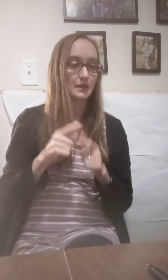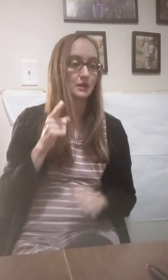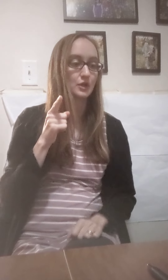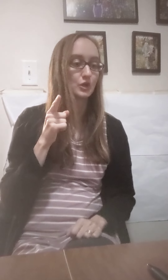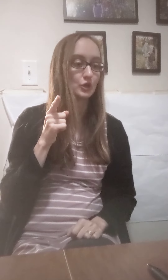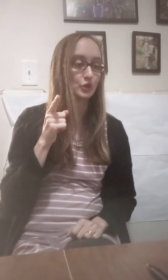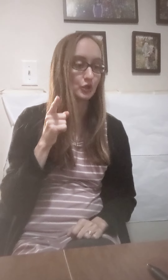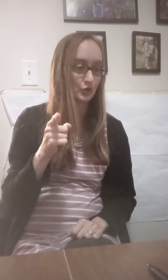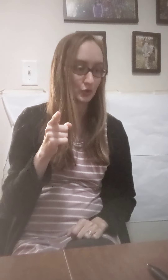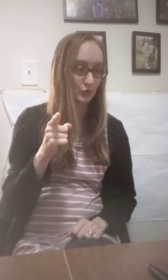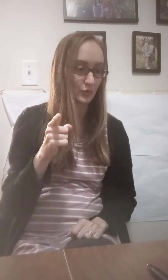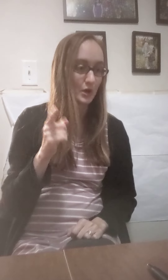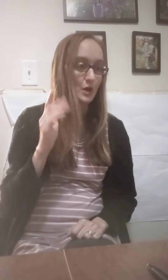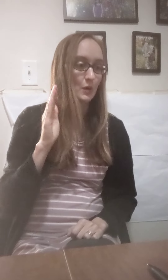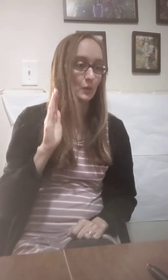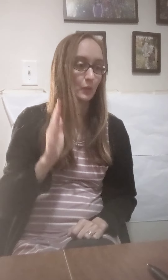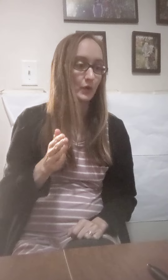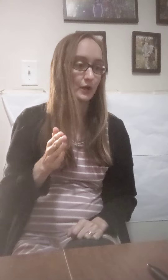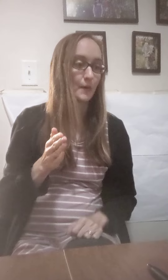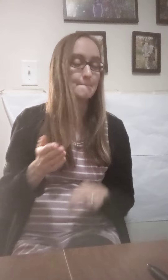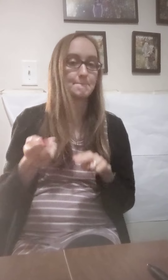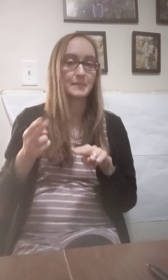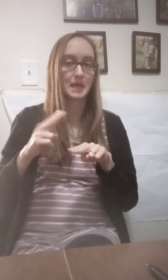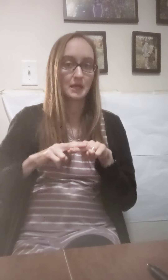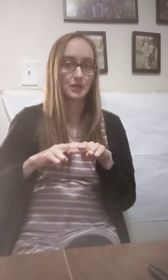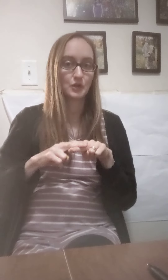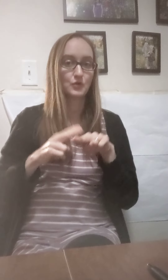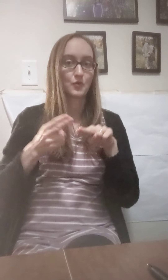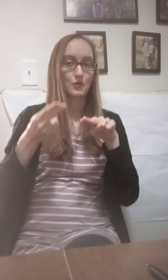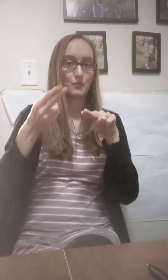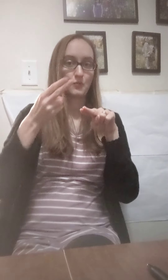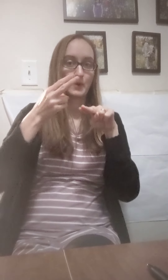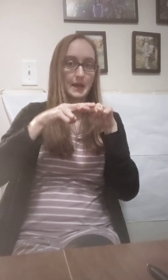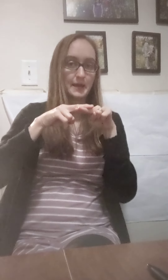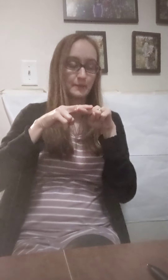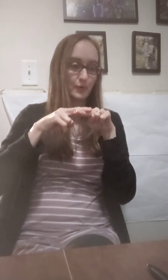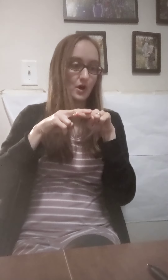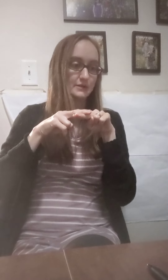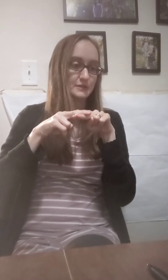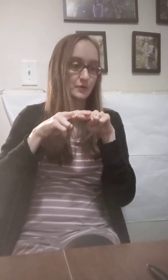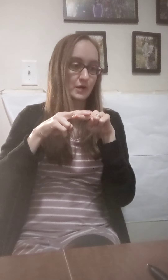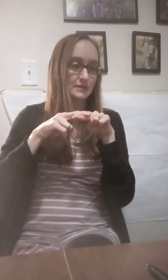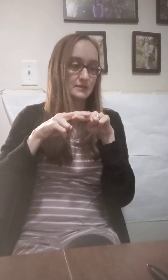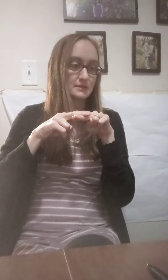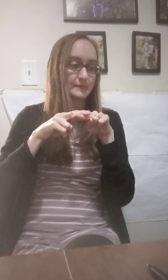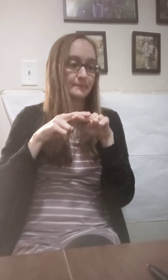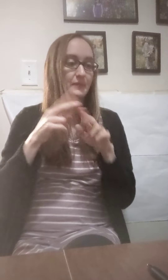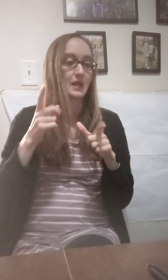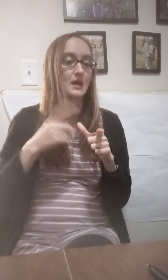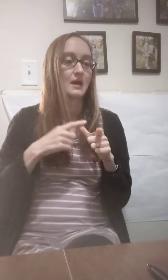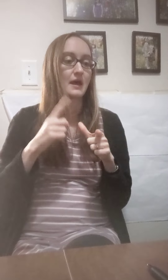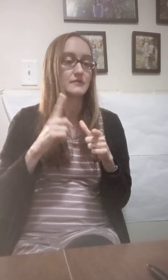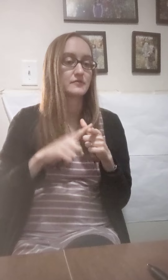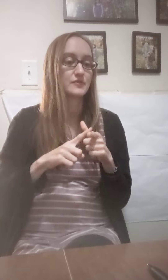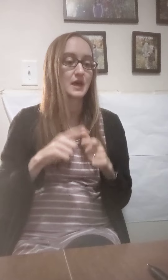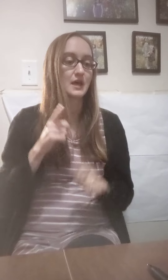you will make your way prosperous, and then